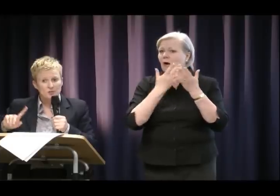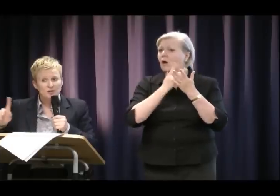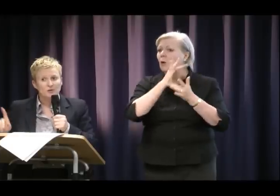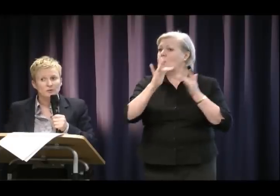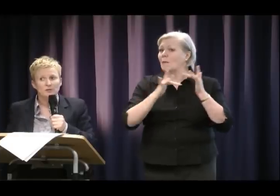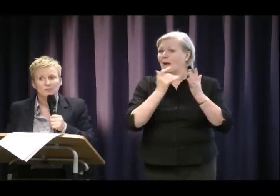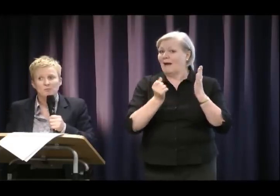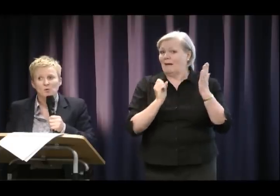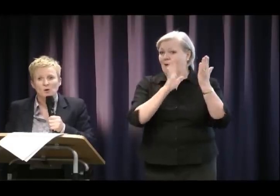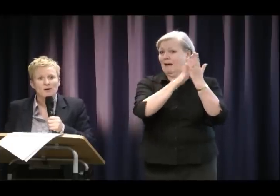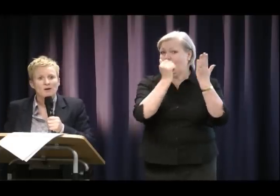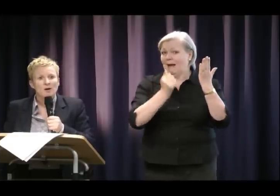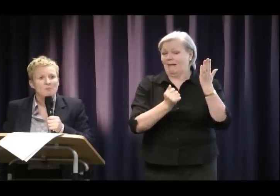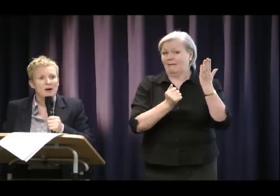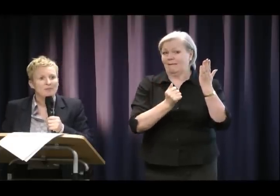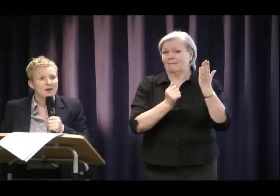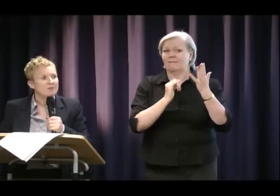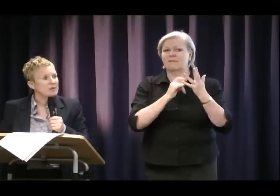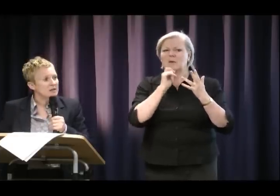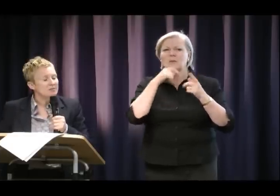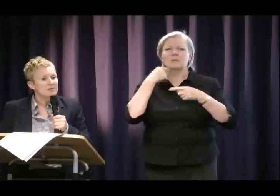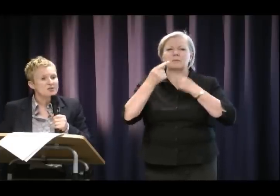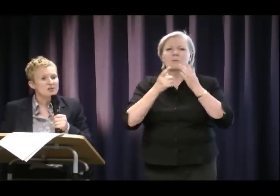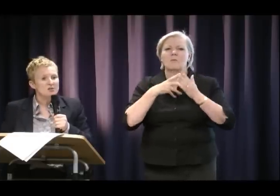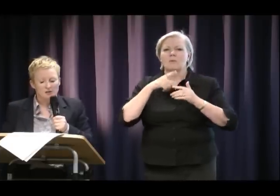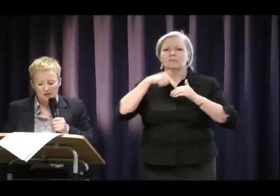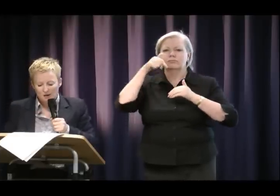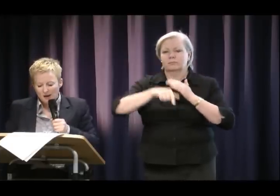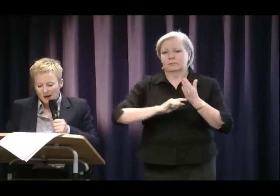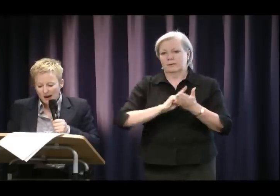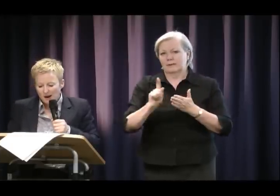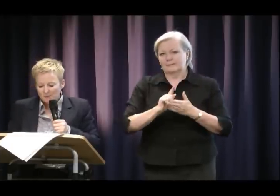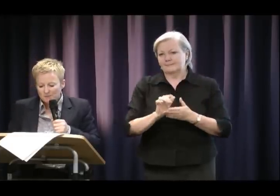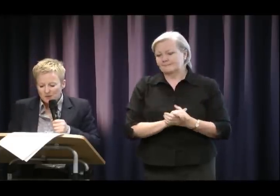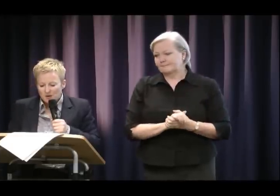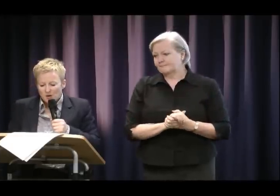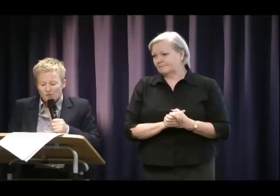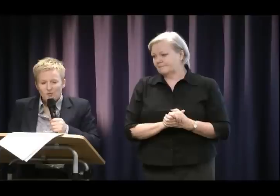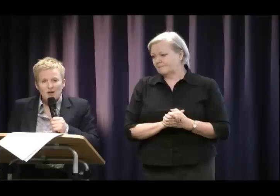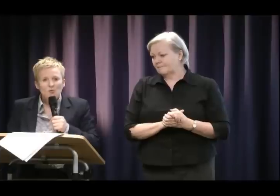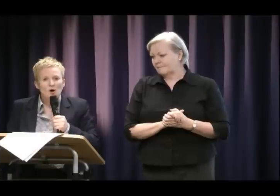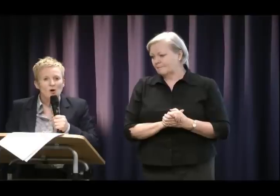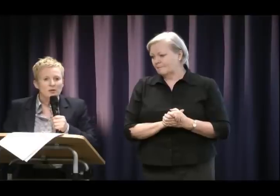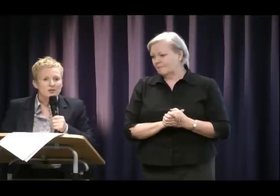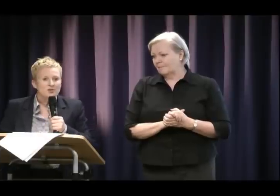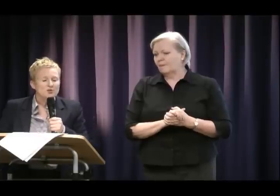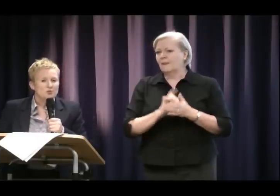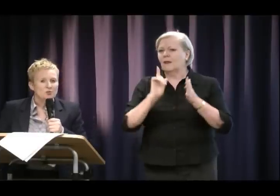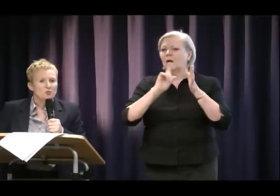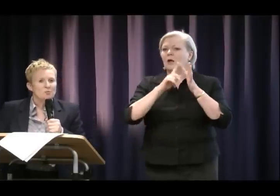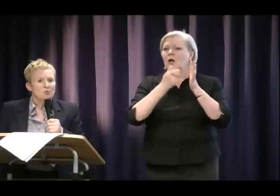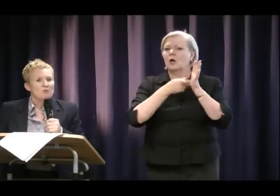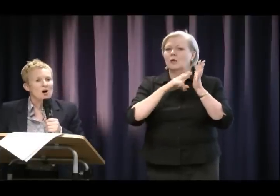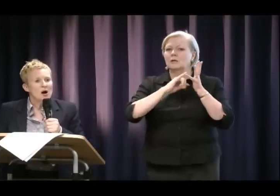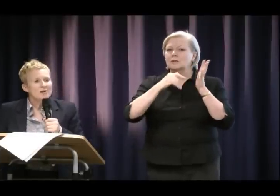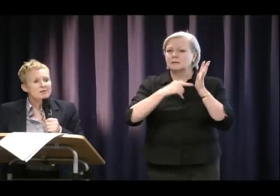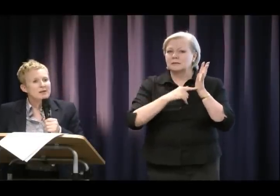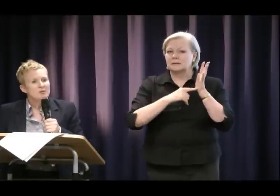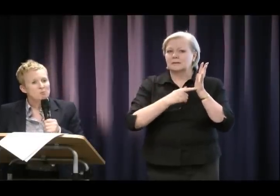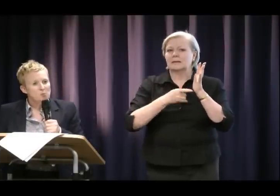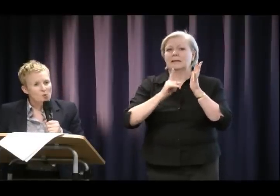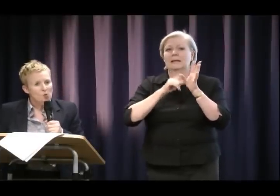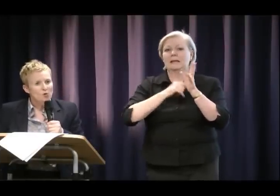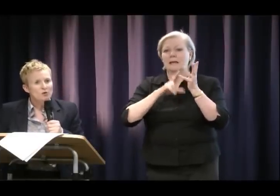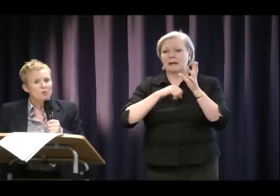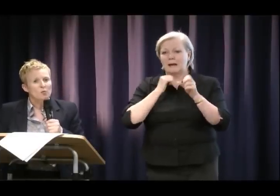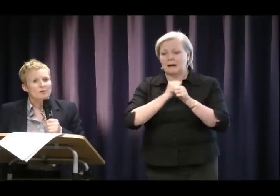website, and we'll tell you a little bit more about that at the end of the session. Their role is to provide